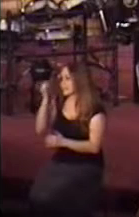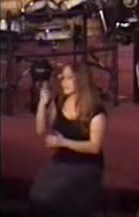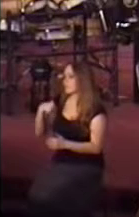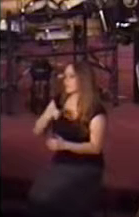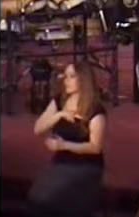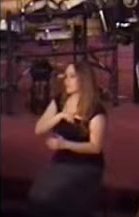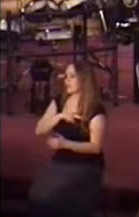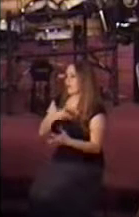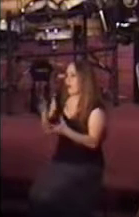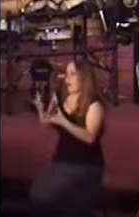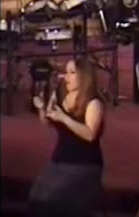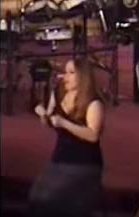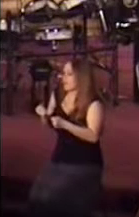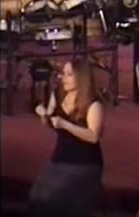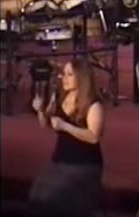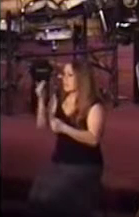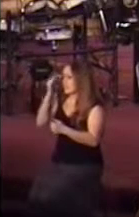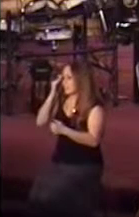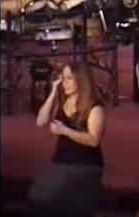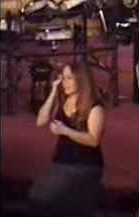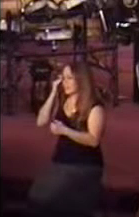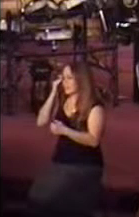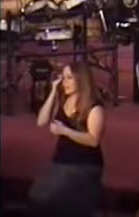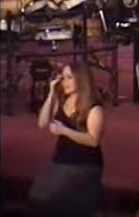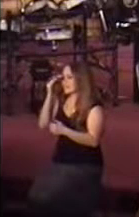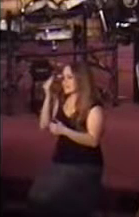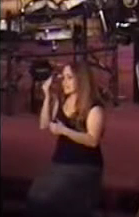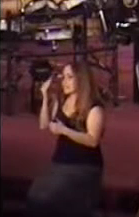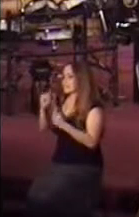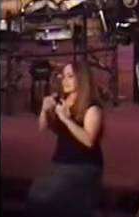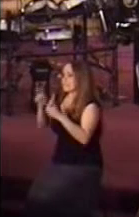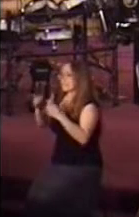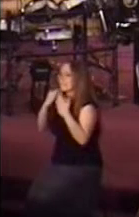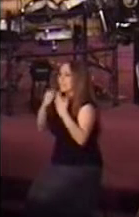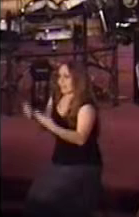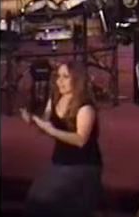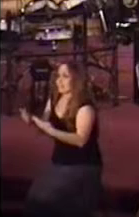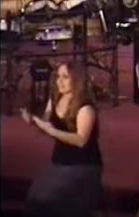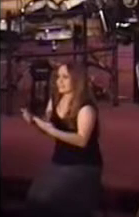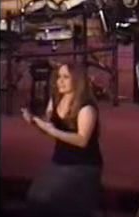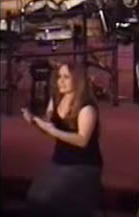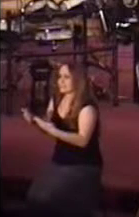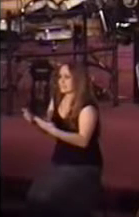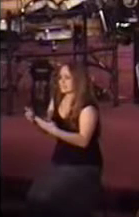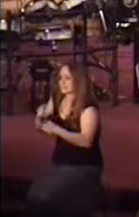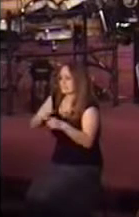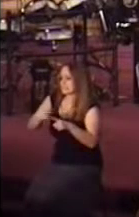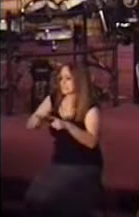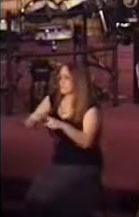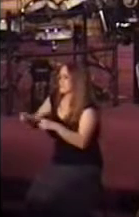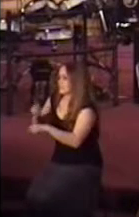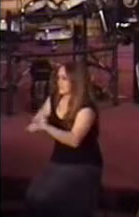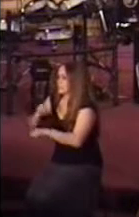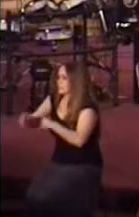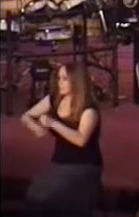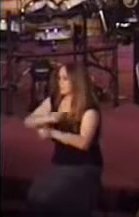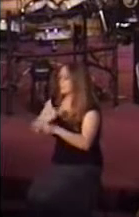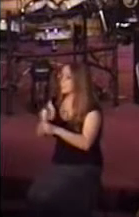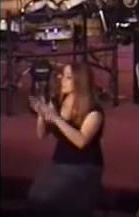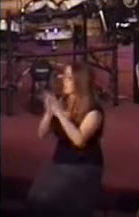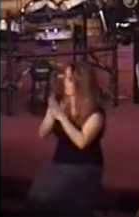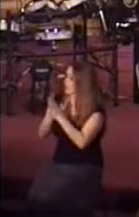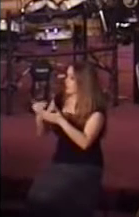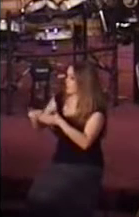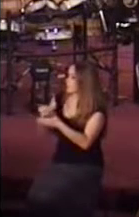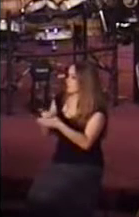just kind of hold on to a mindset of being grateful and giving thanks during different times of the year. And so I'm going to pray before we